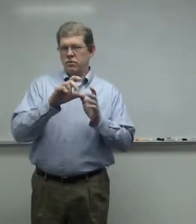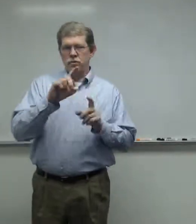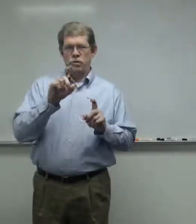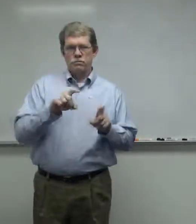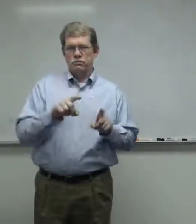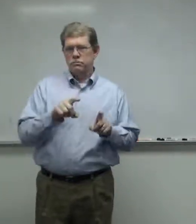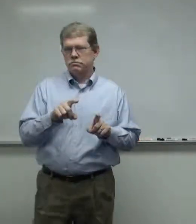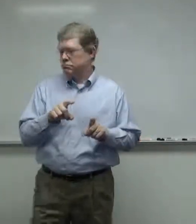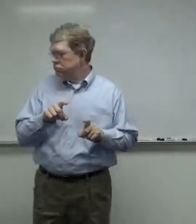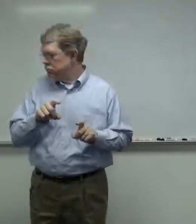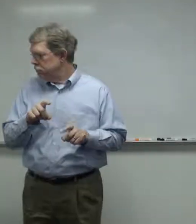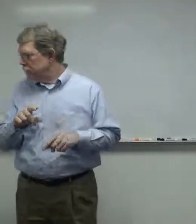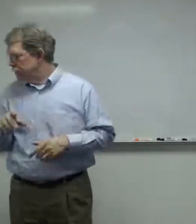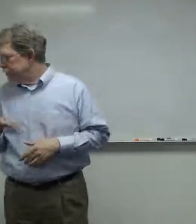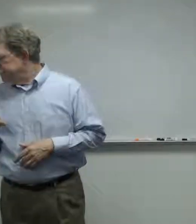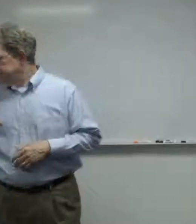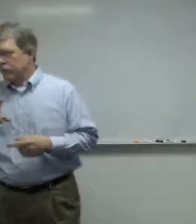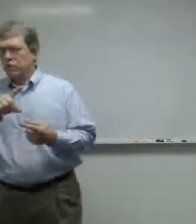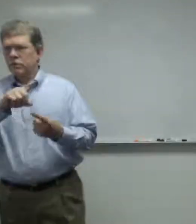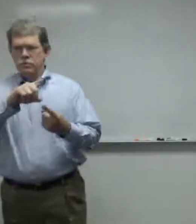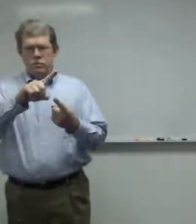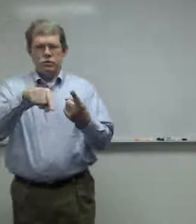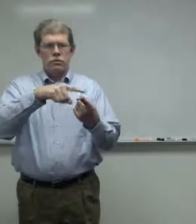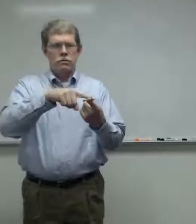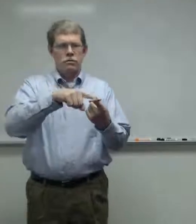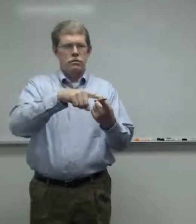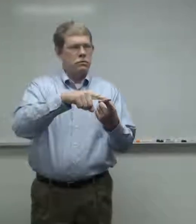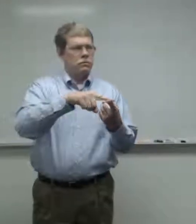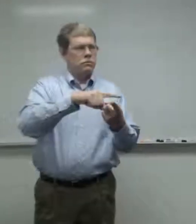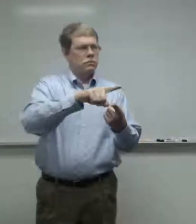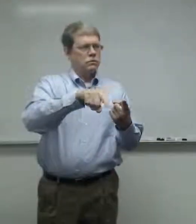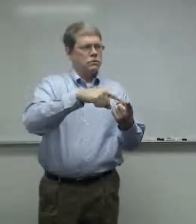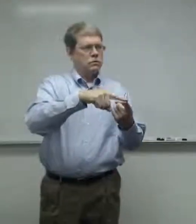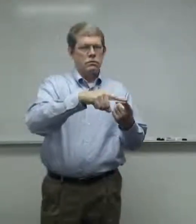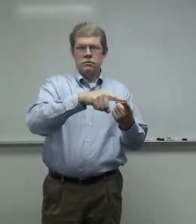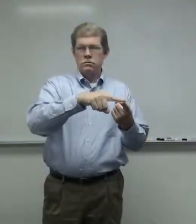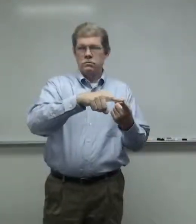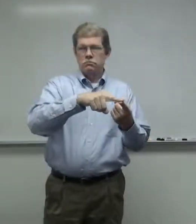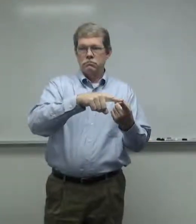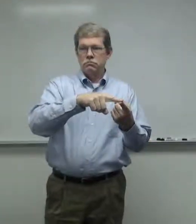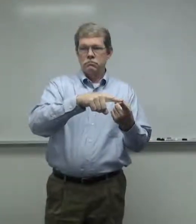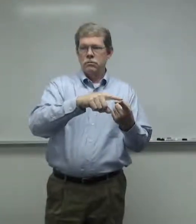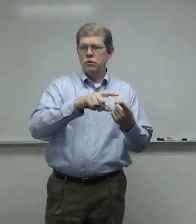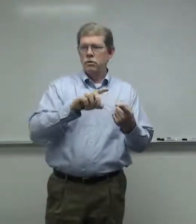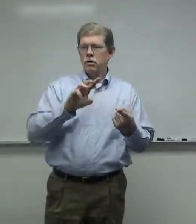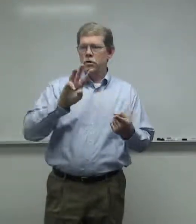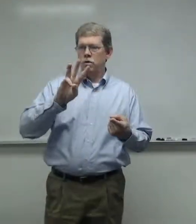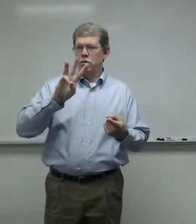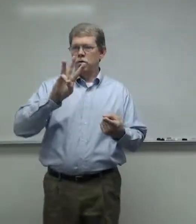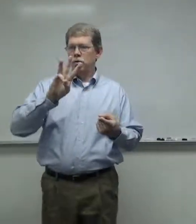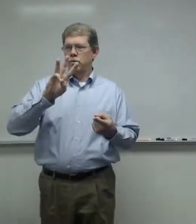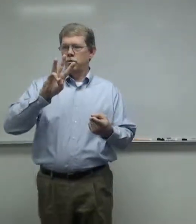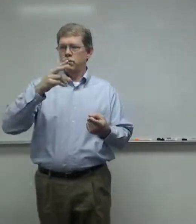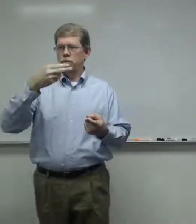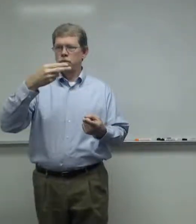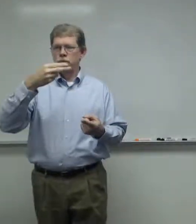I want to review a little bit with our question words. What's this sign? You know?